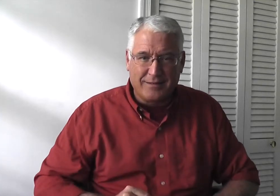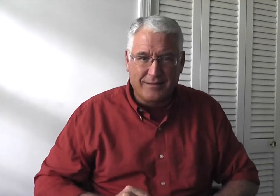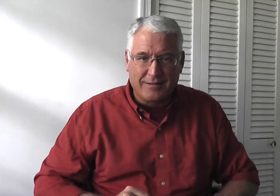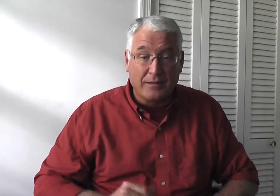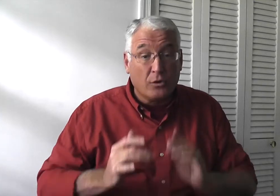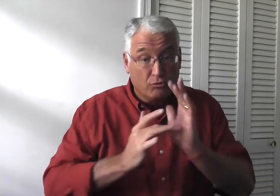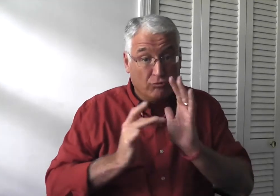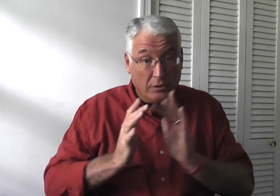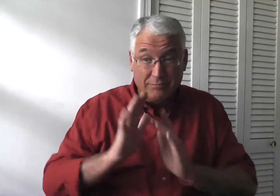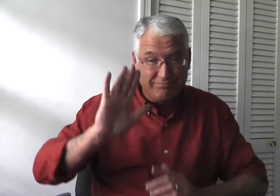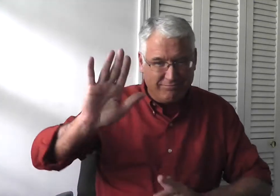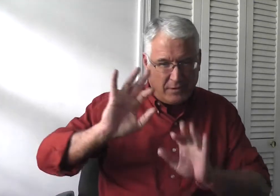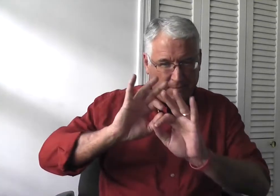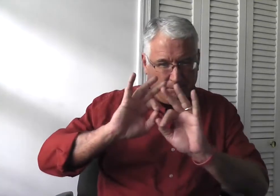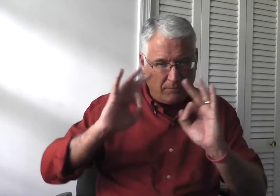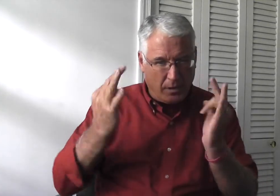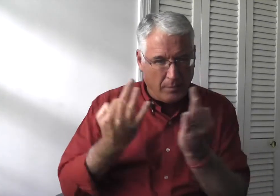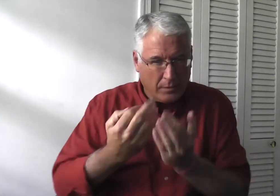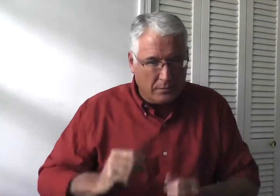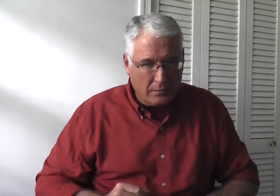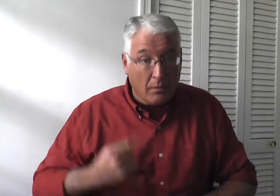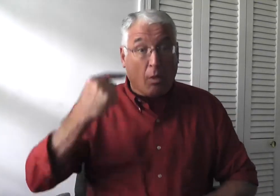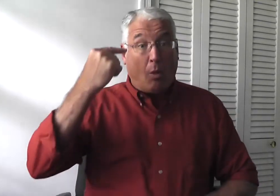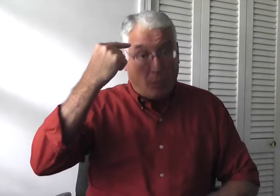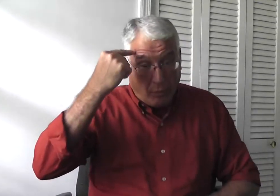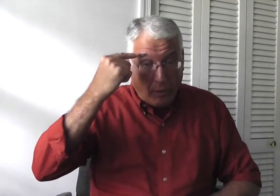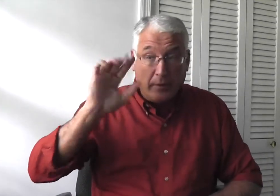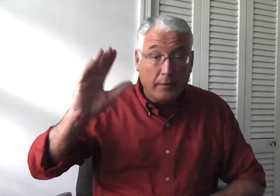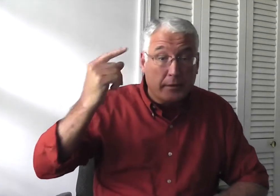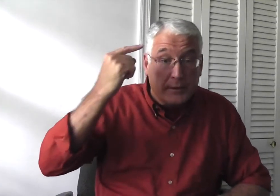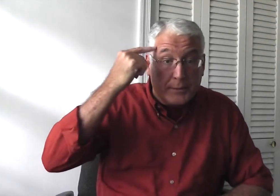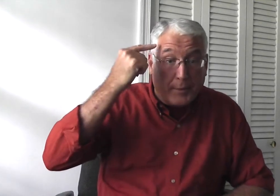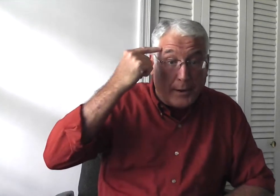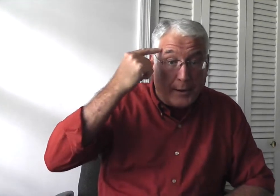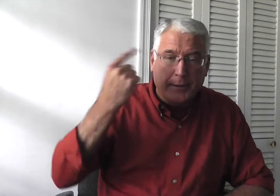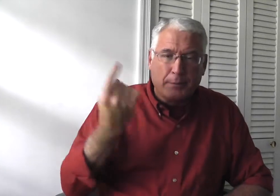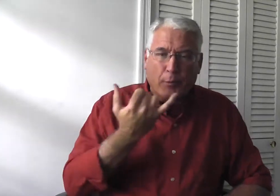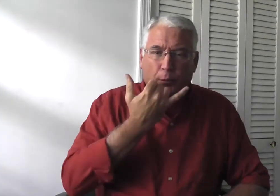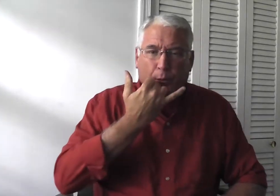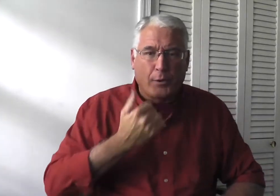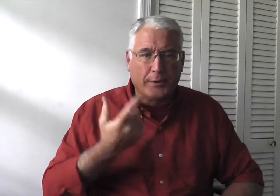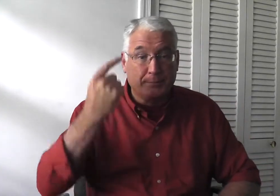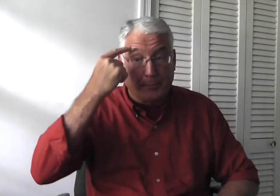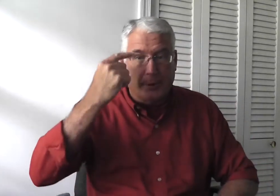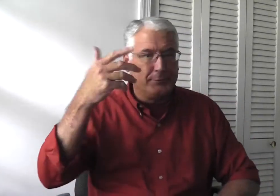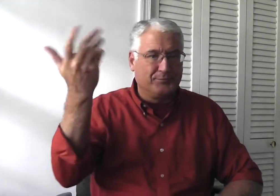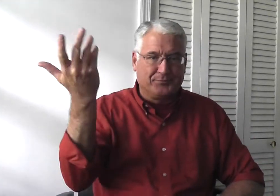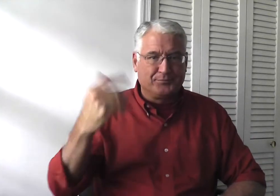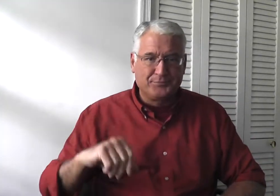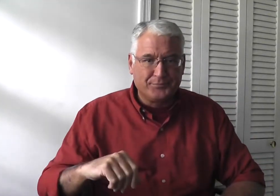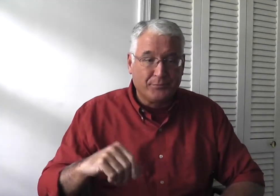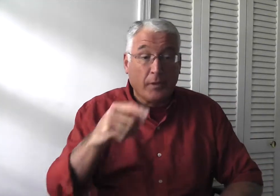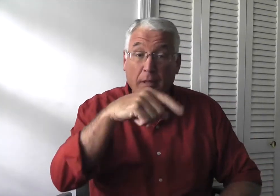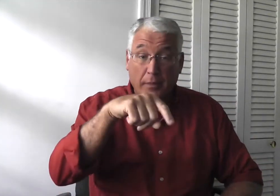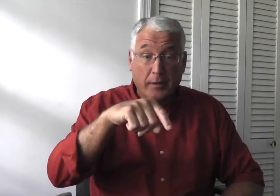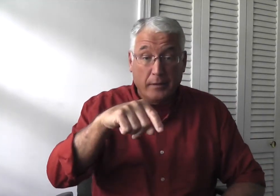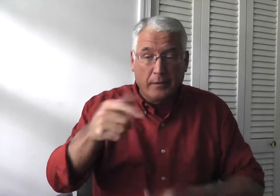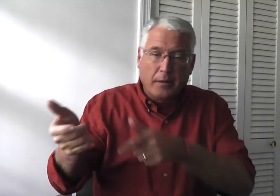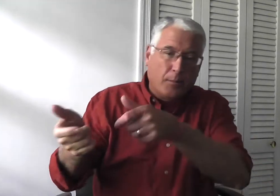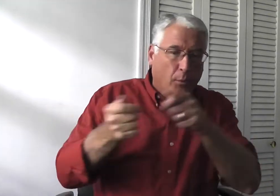nothing new. Jesus, his family, thought there was something wrong with his mind. They tried